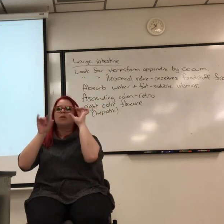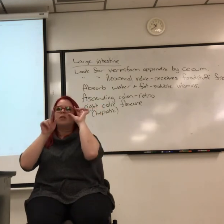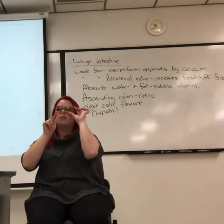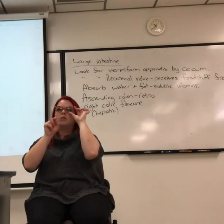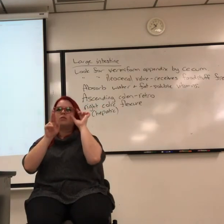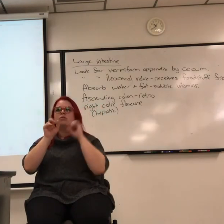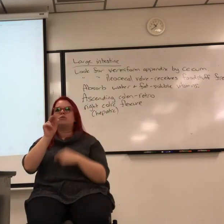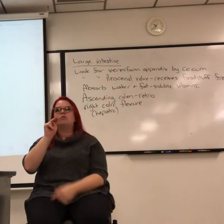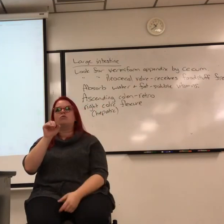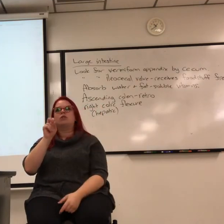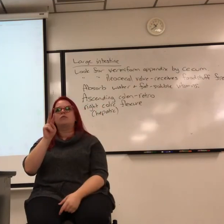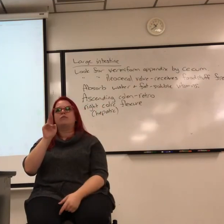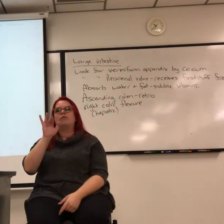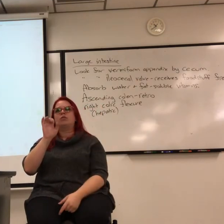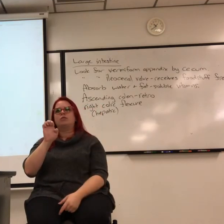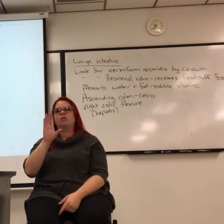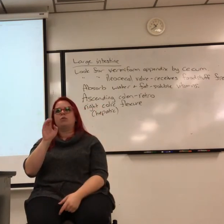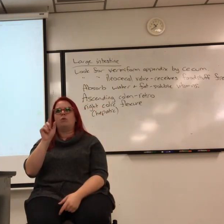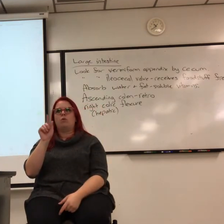transverse colon.